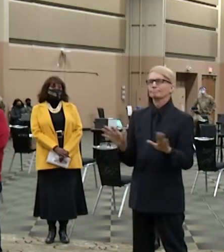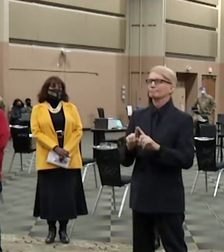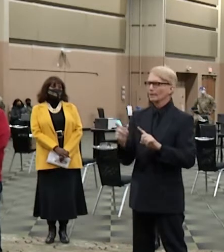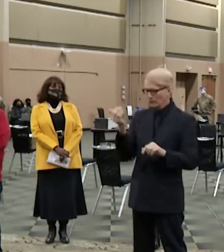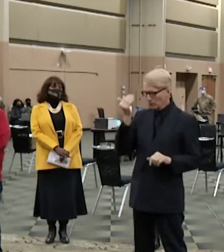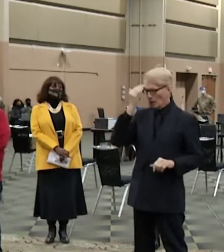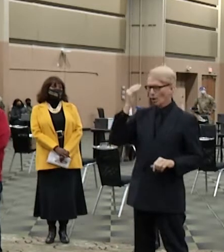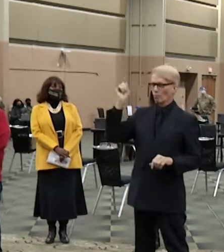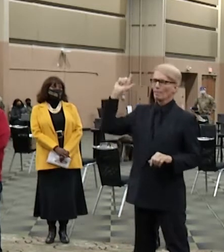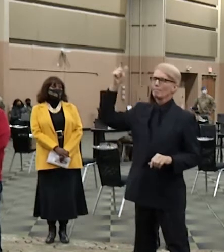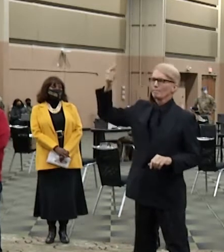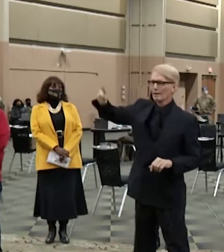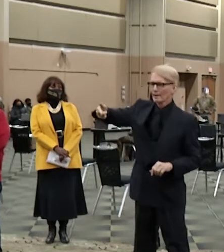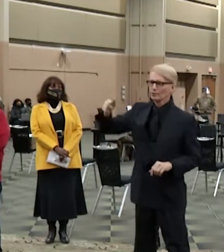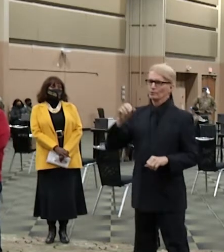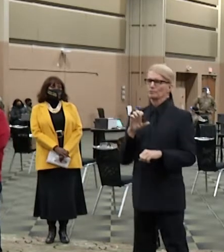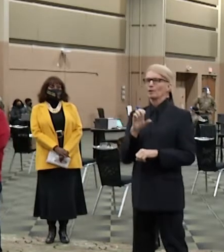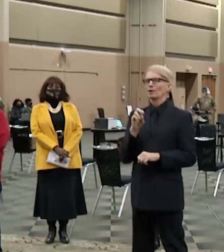that you can check back at